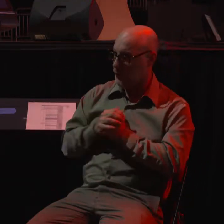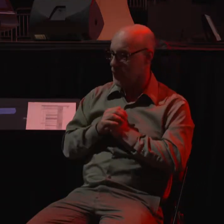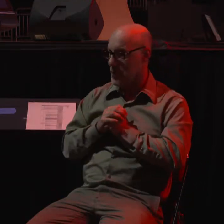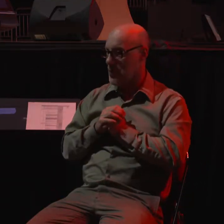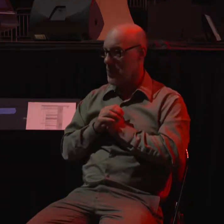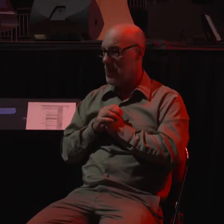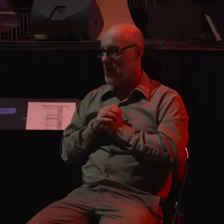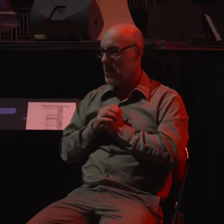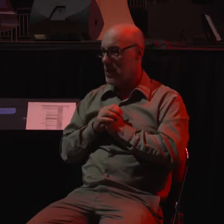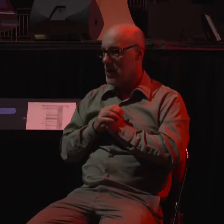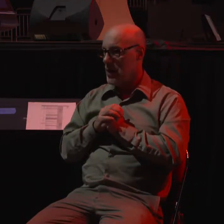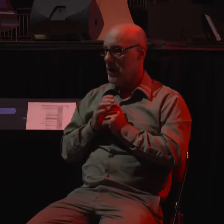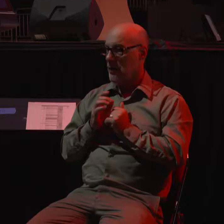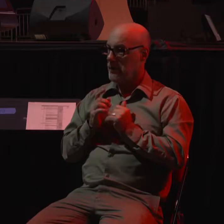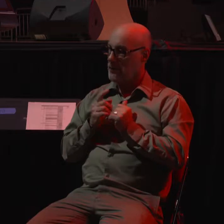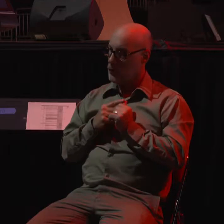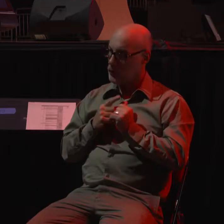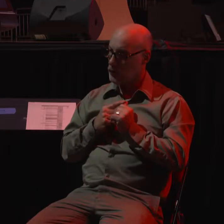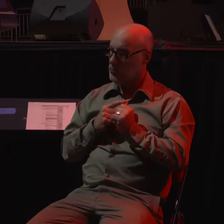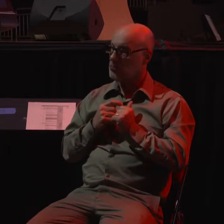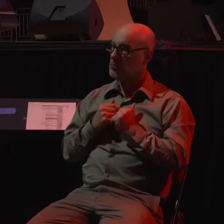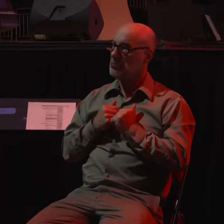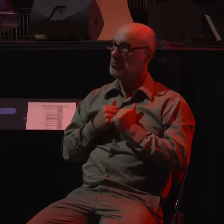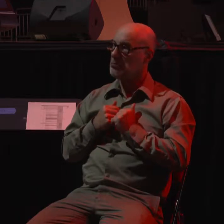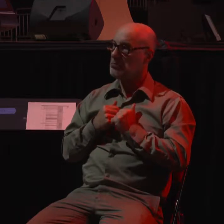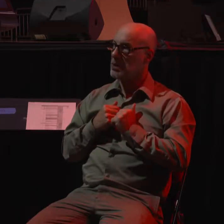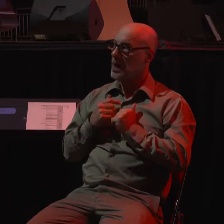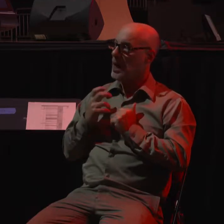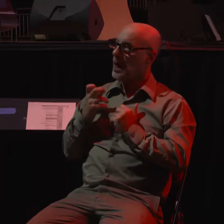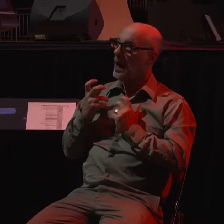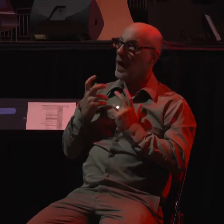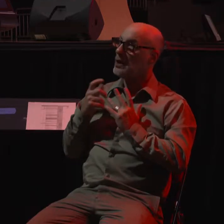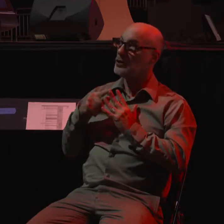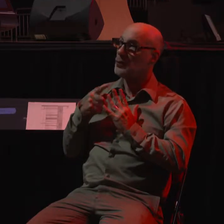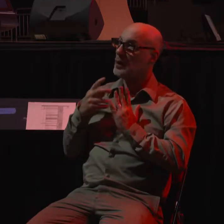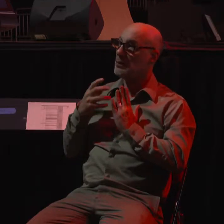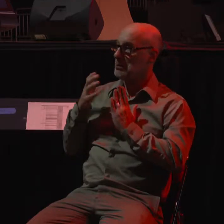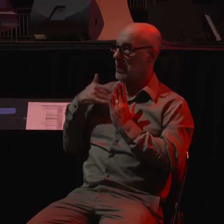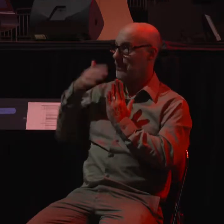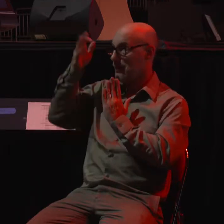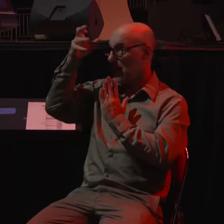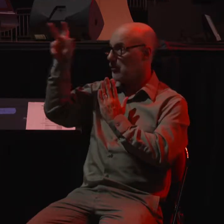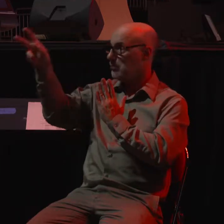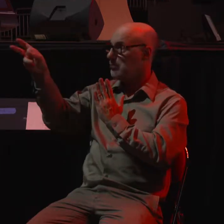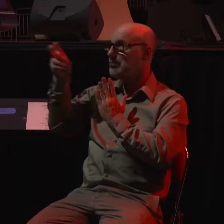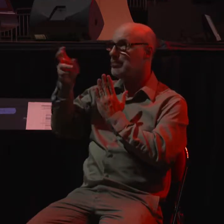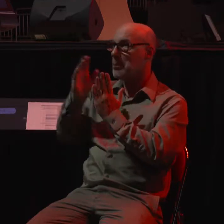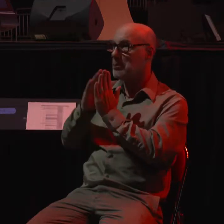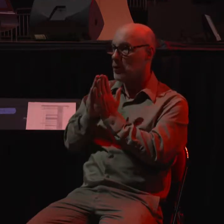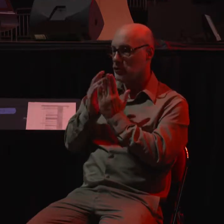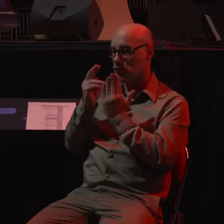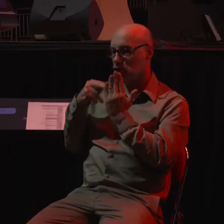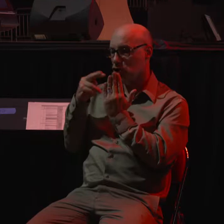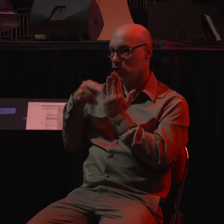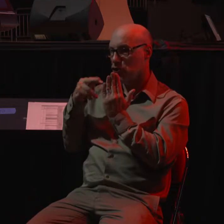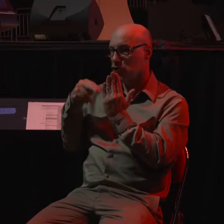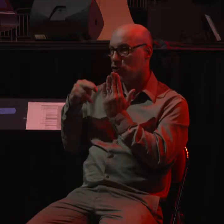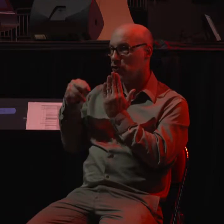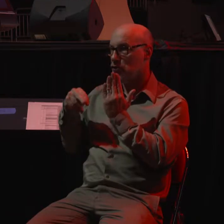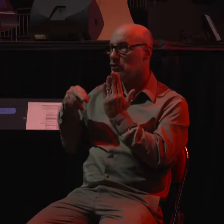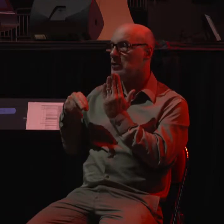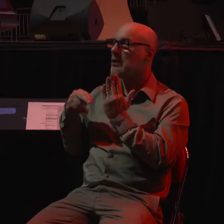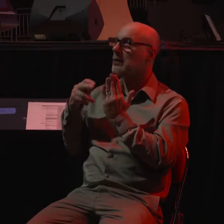first kind of encountered King reading books from my father's study, which were his